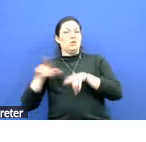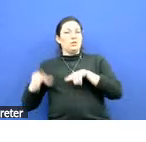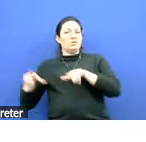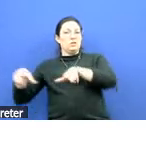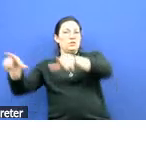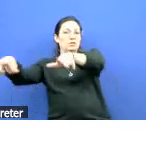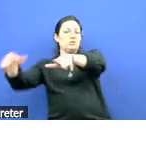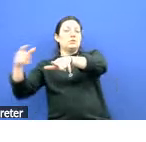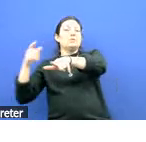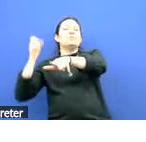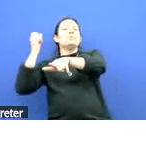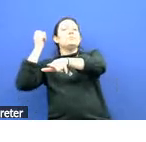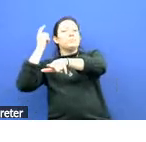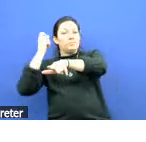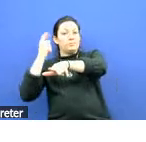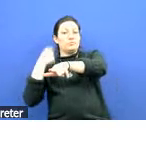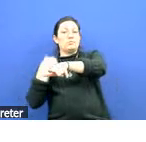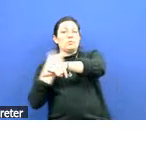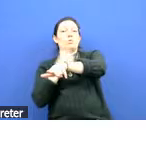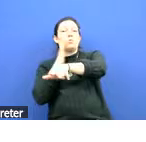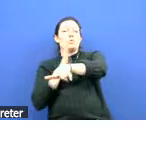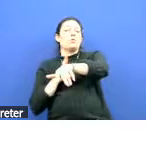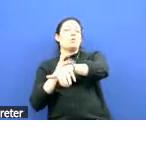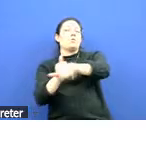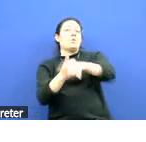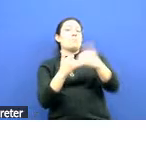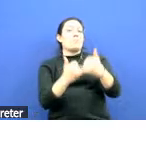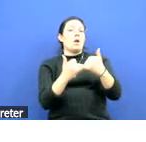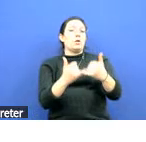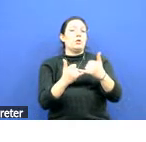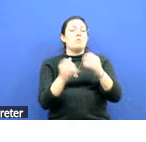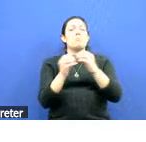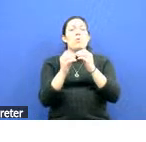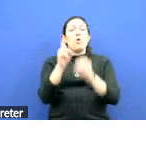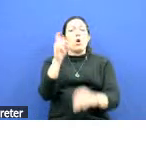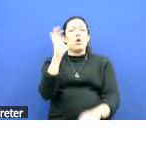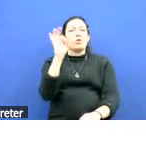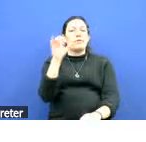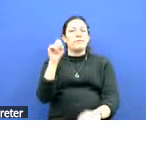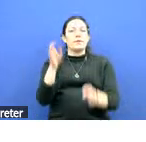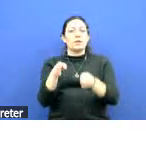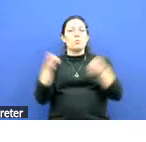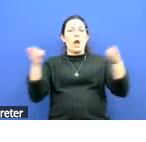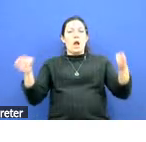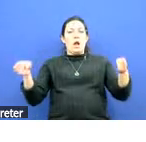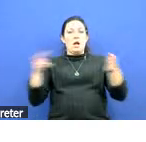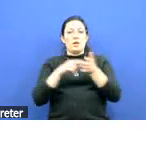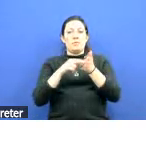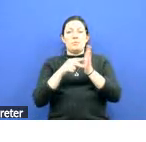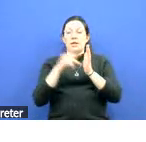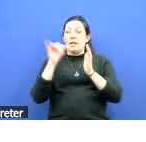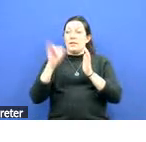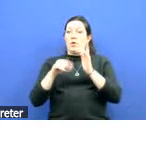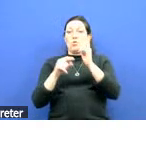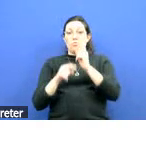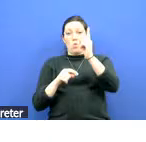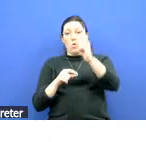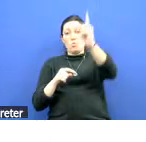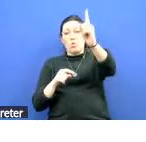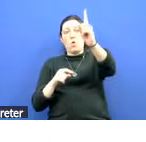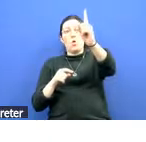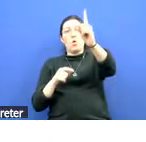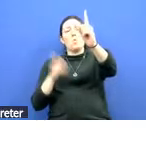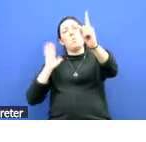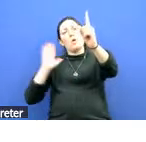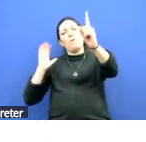75-foot historic easement to the modern standard we're seeking here, which would be a 100-foot wide easement. If we left those structures and poles in place, and in some areas we